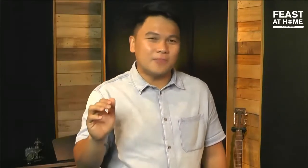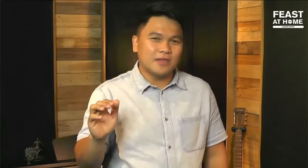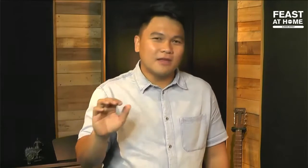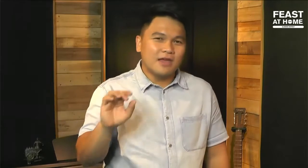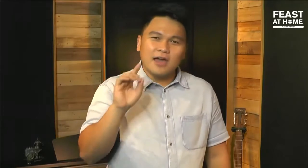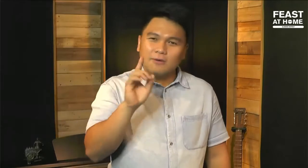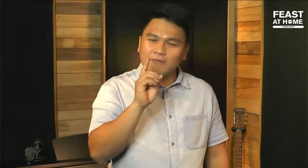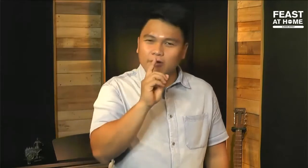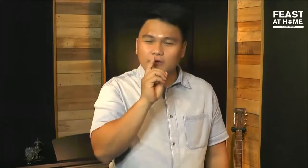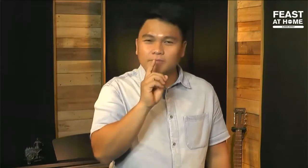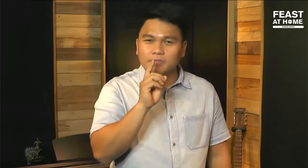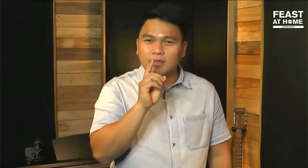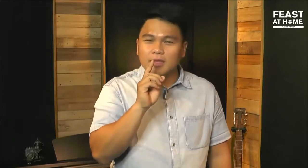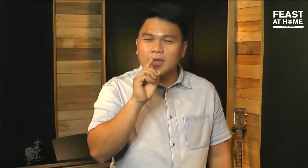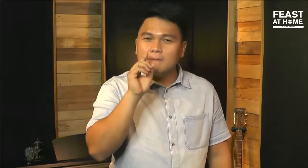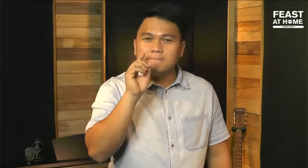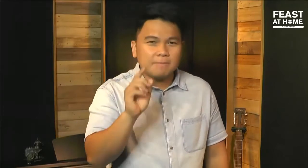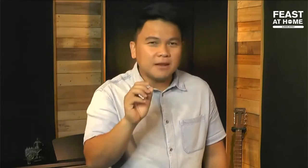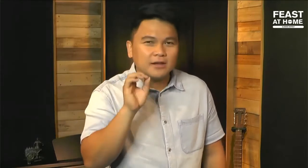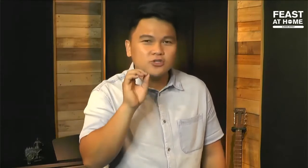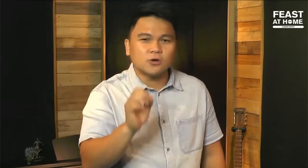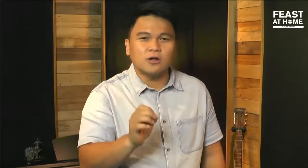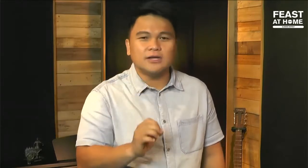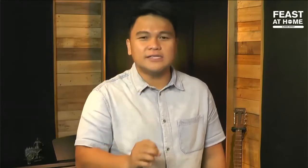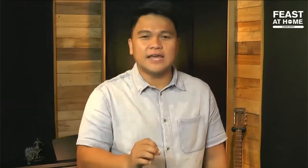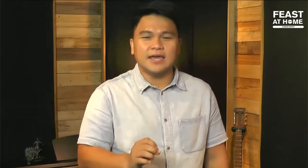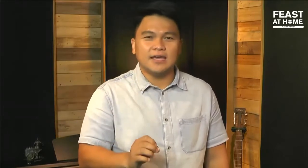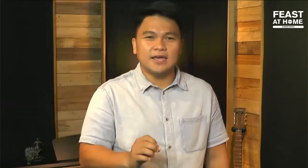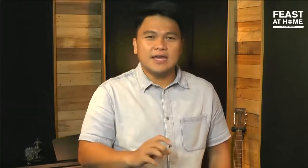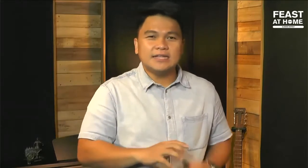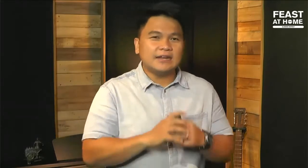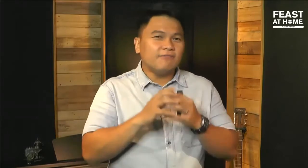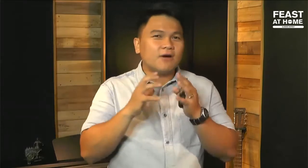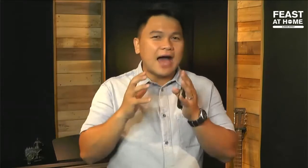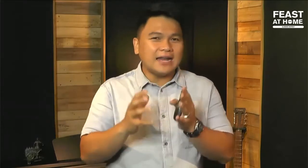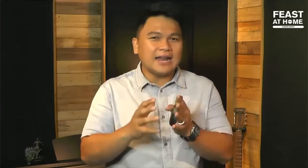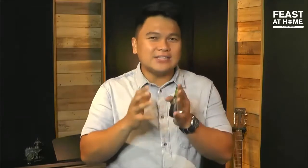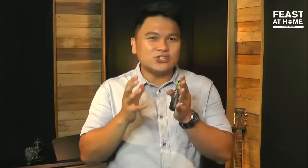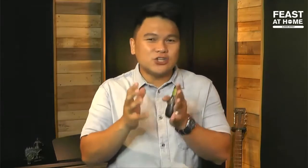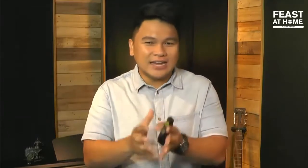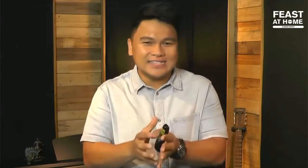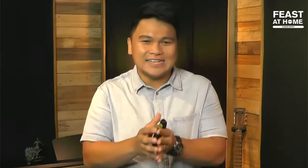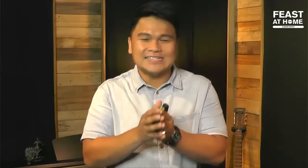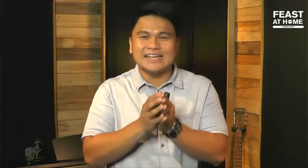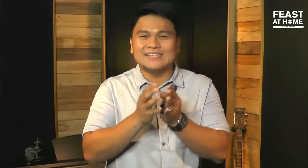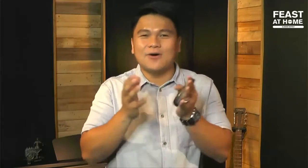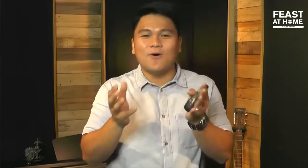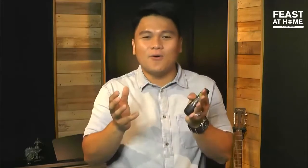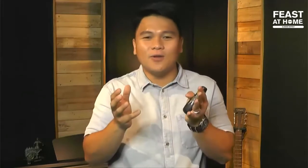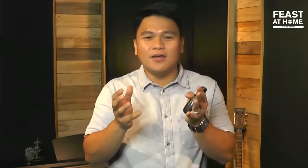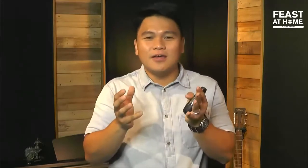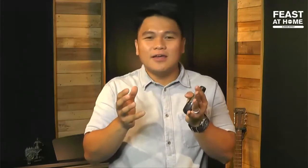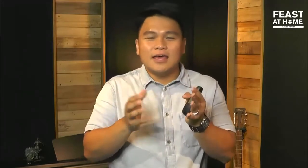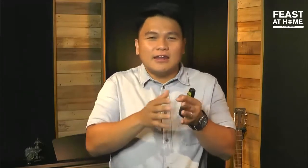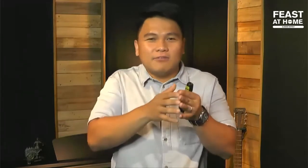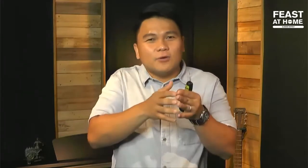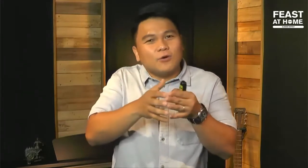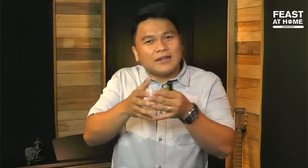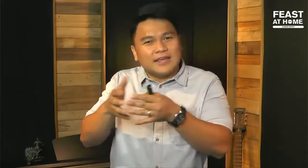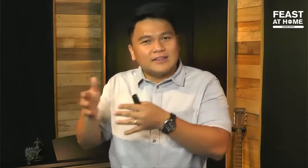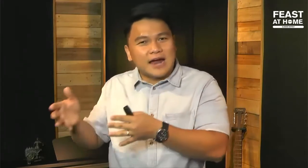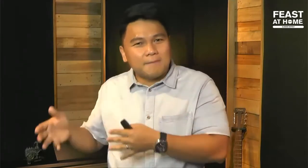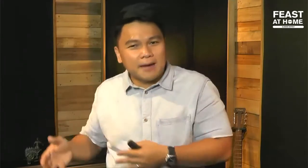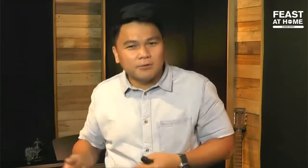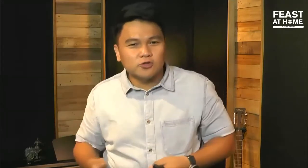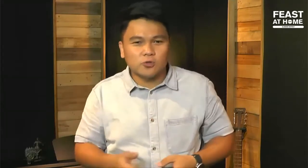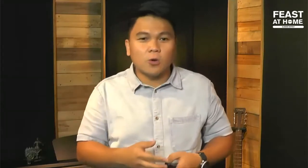tayo. However, biblical scholars say that if you analyze Genesis as a whole, and if you look at